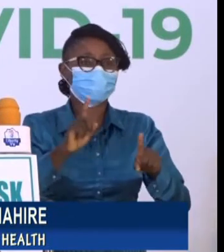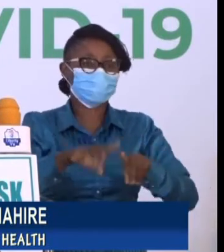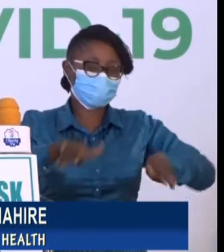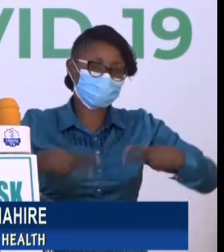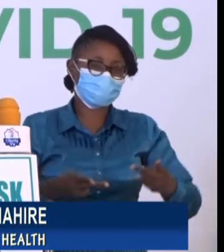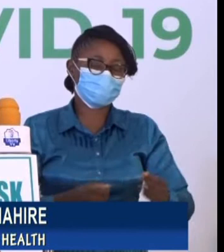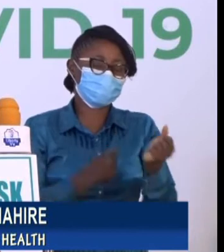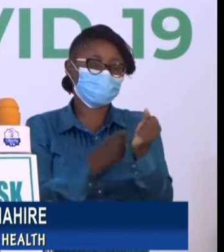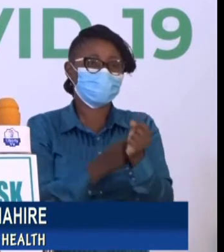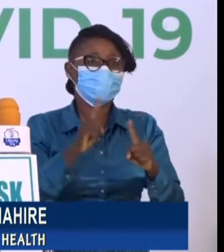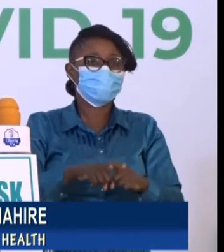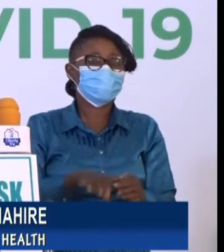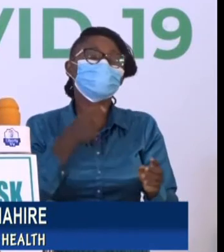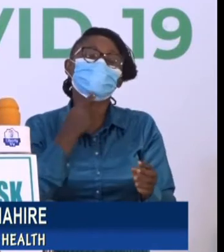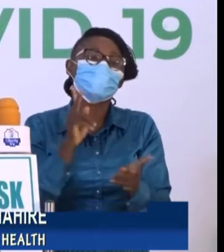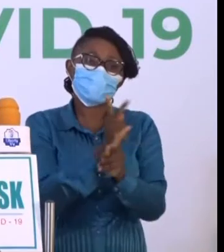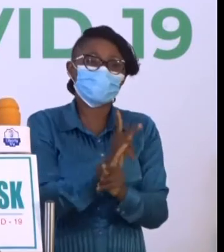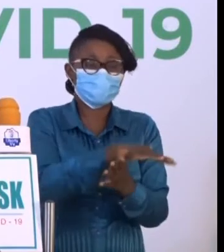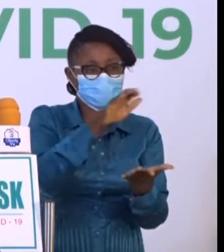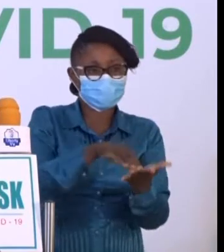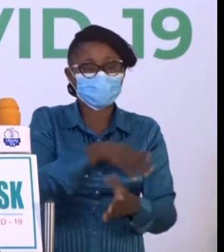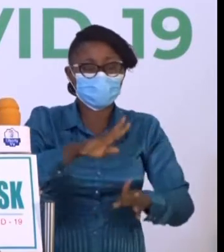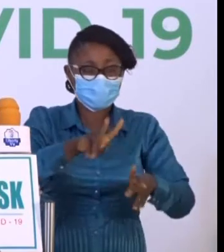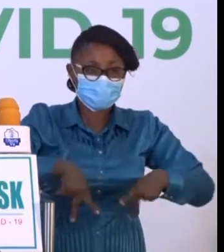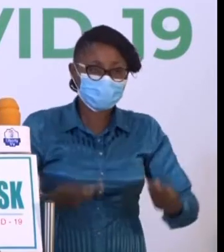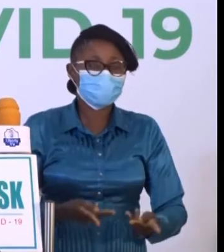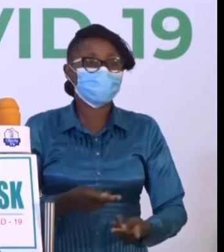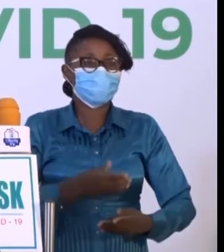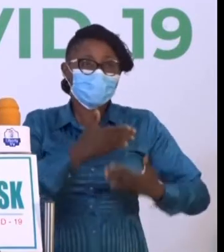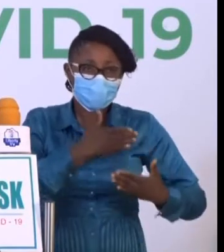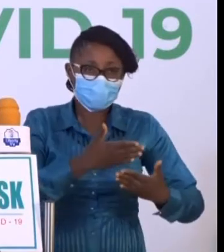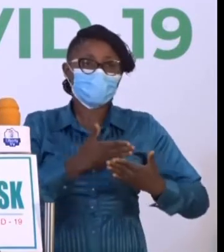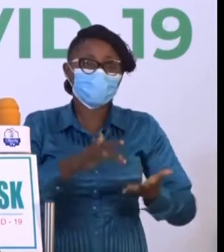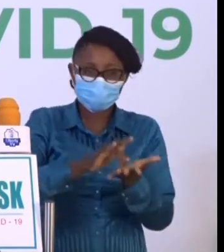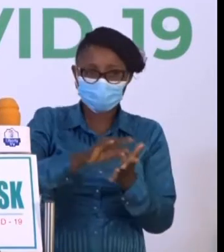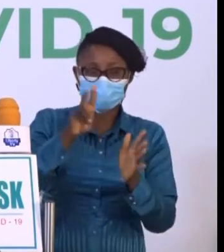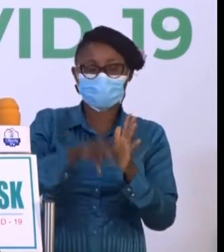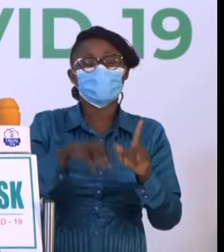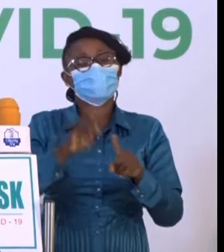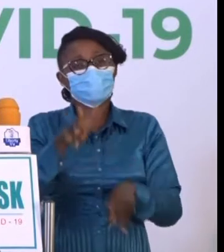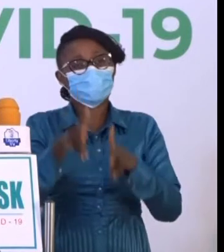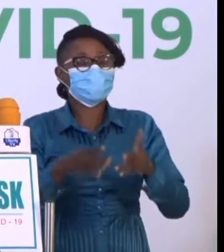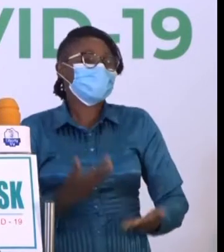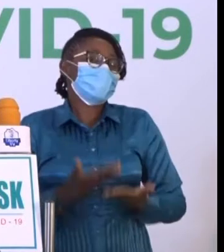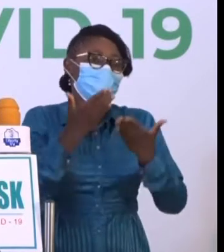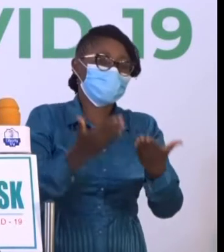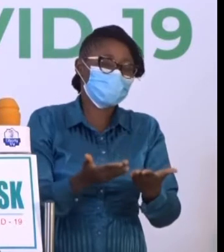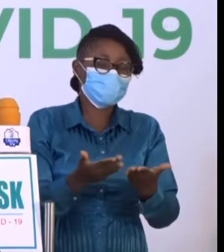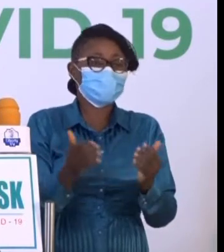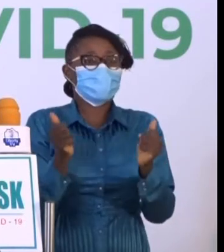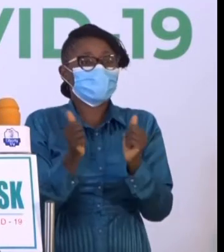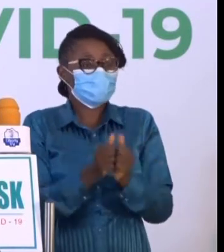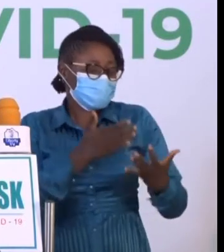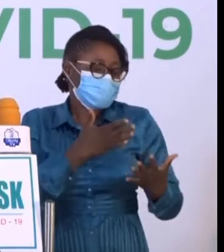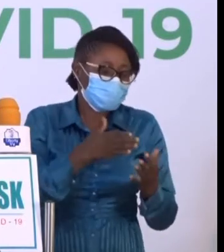support to intensive care centers and also provide oxygen therapy to persons presenting with